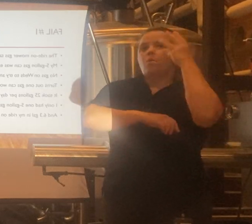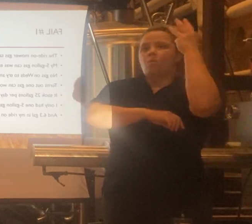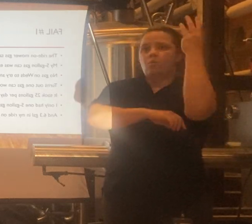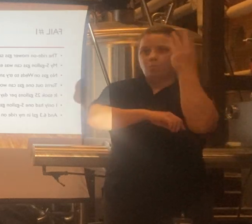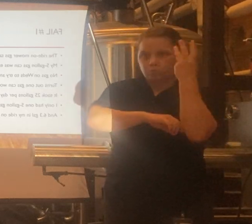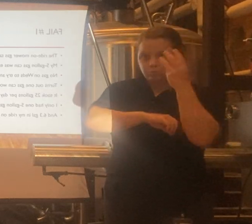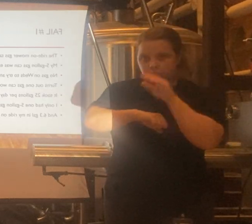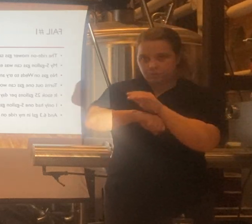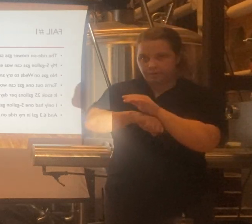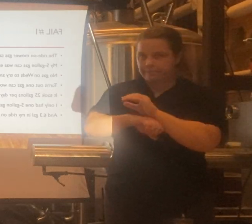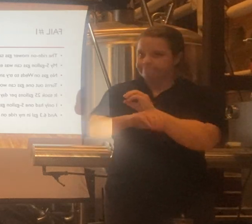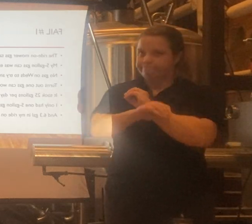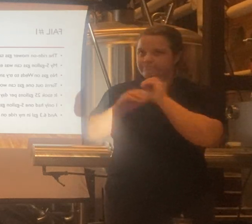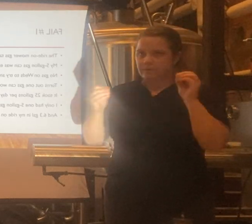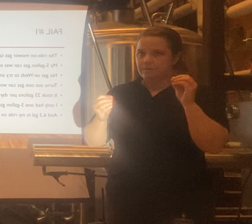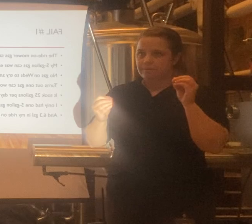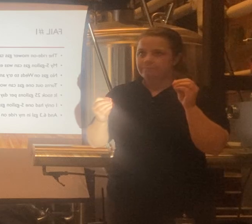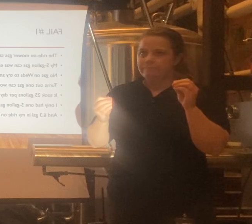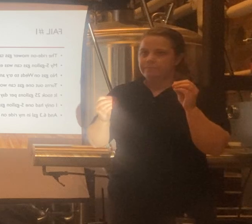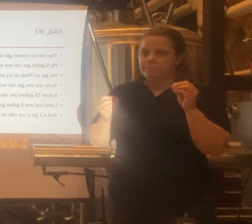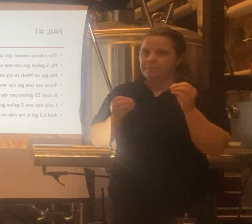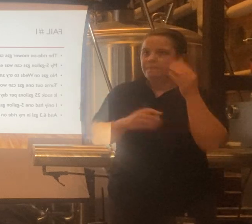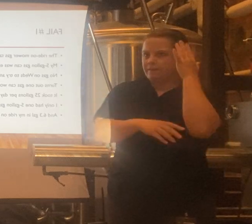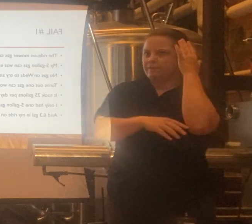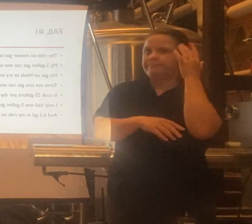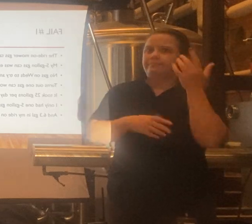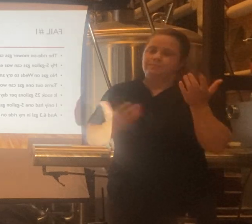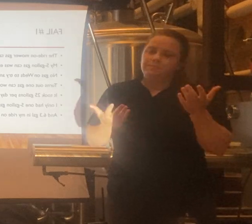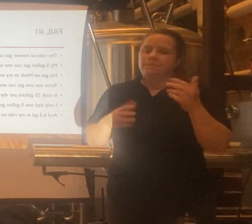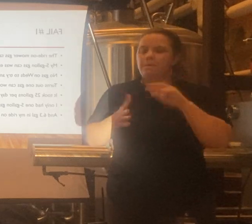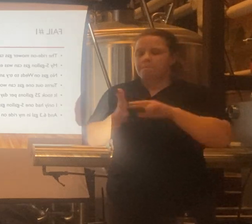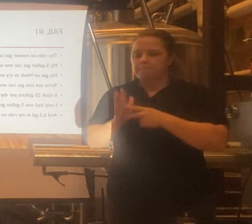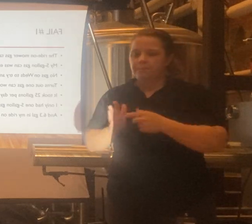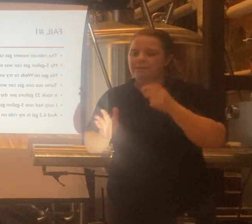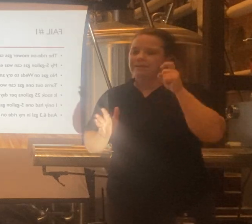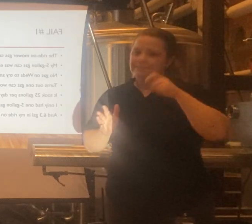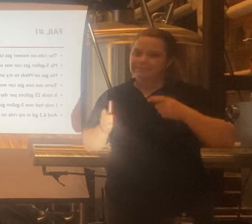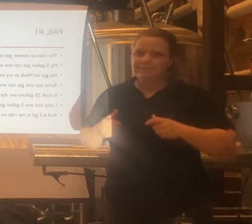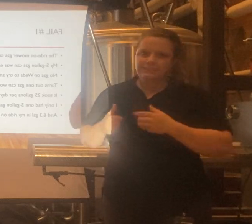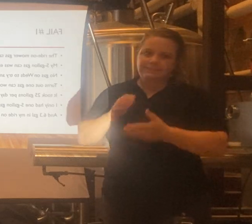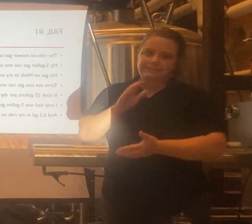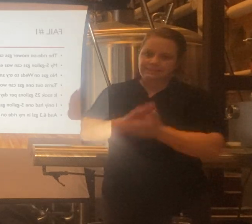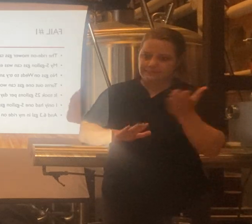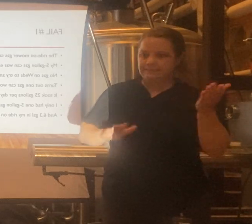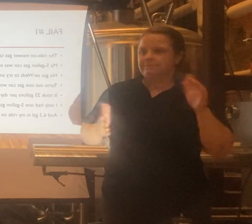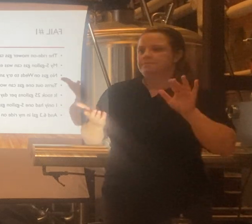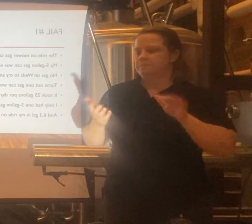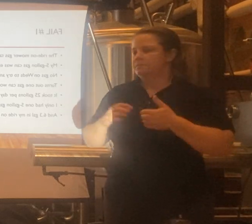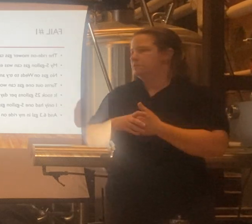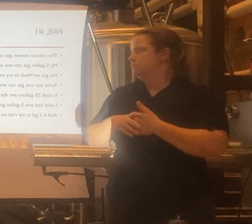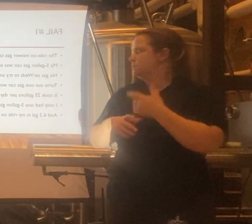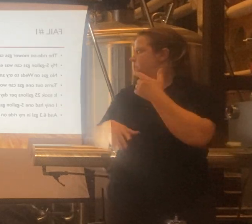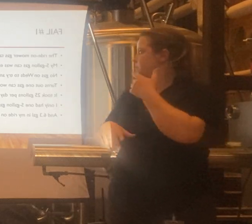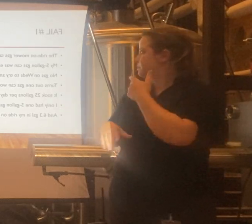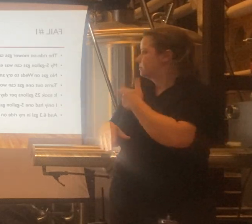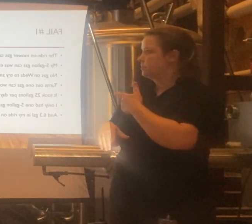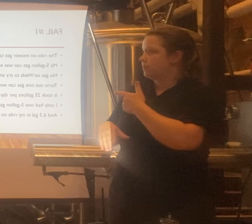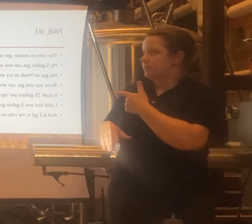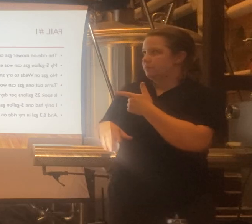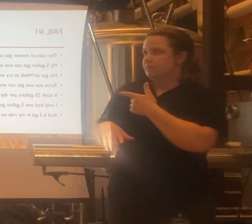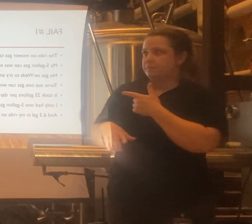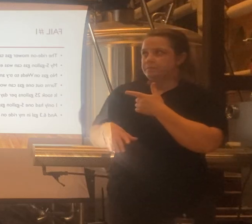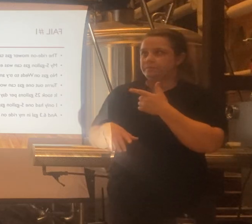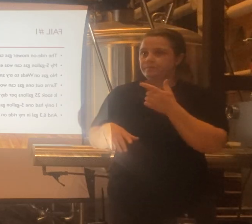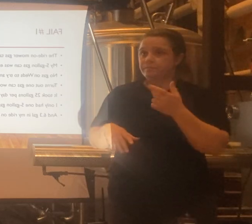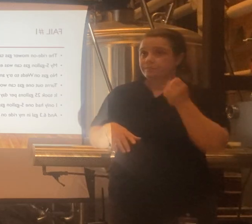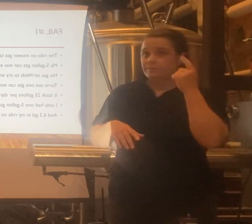I had no way to get power going to the point where I could run the whole house and all that. And it turns out 1 gas can